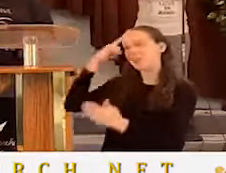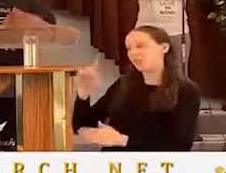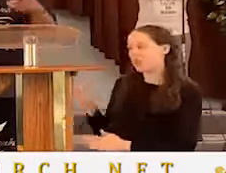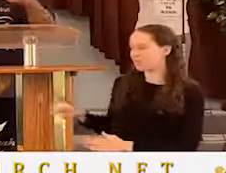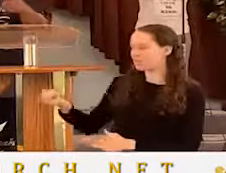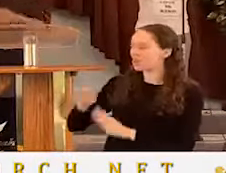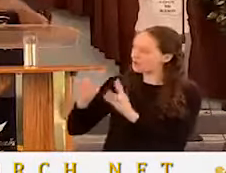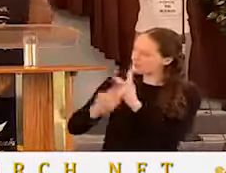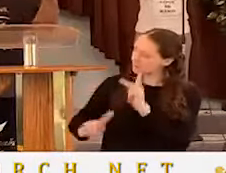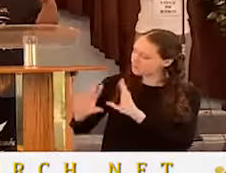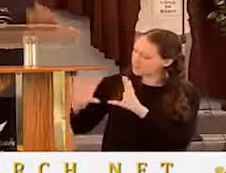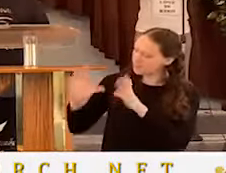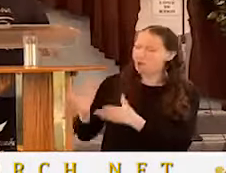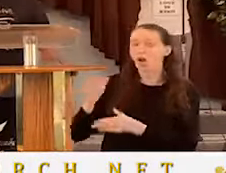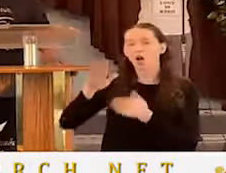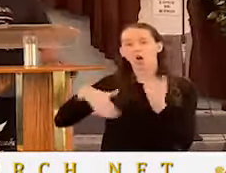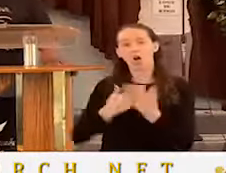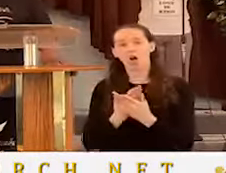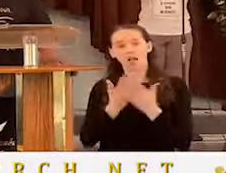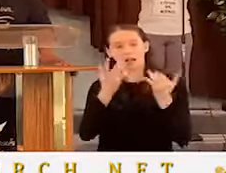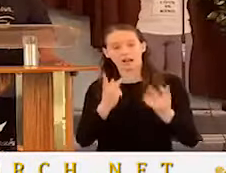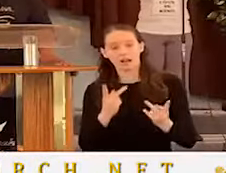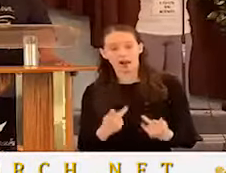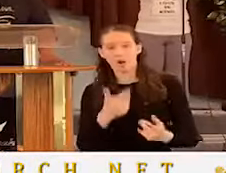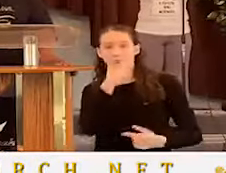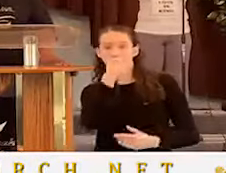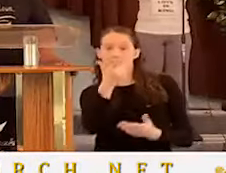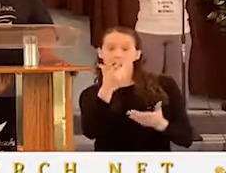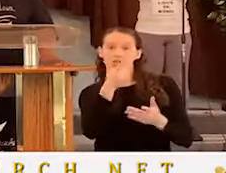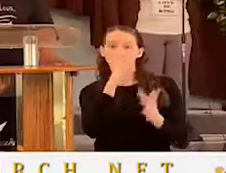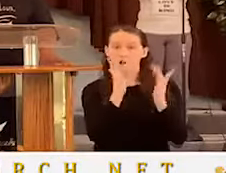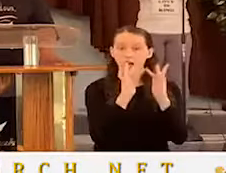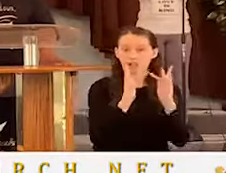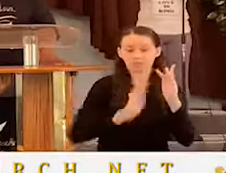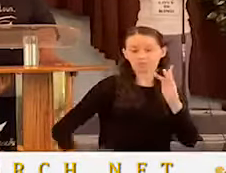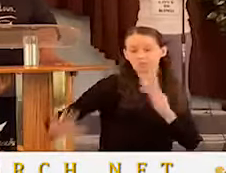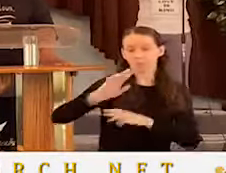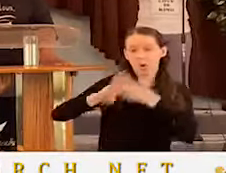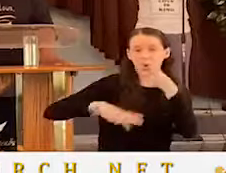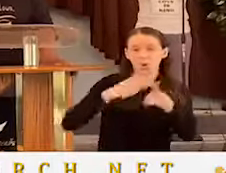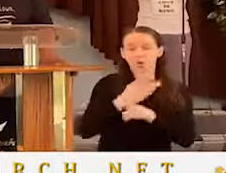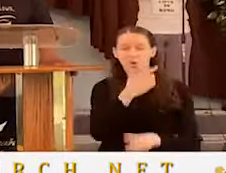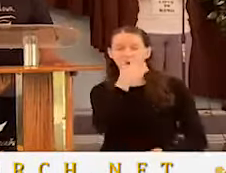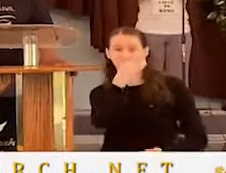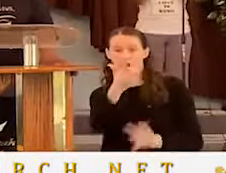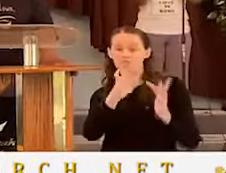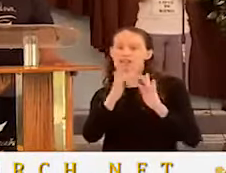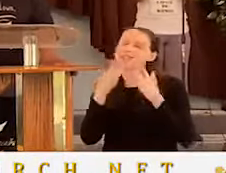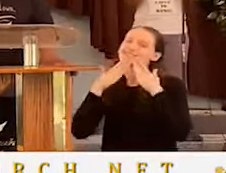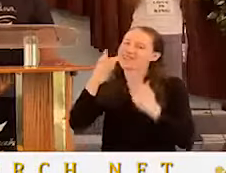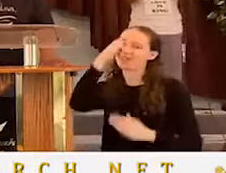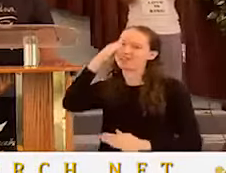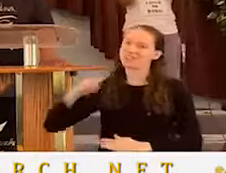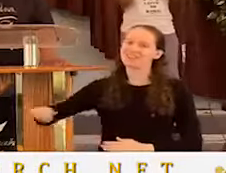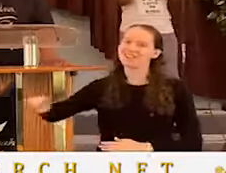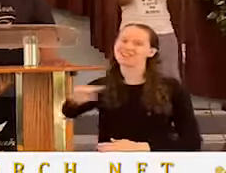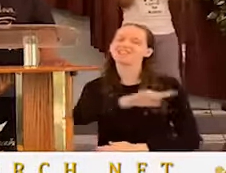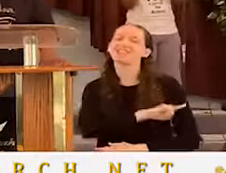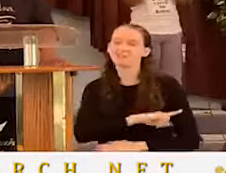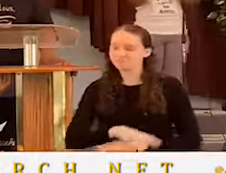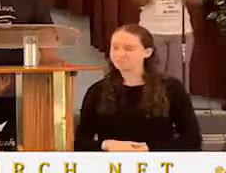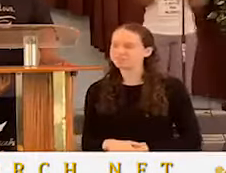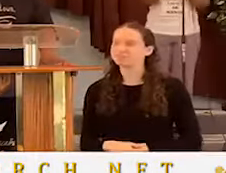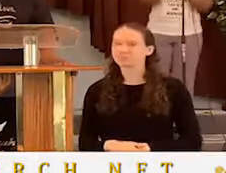God, for all of those that's out watching us today all over the world, Father God. Oh God, we thank you that you opened the port of